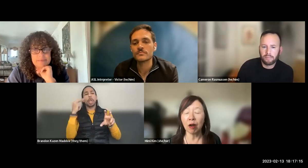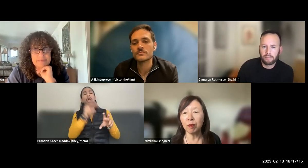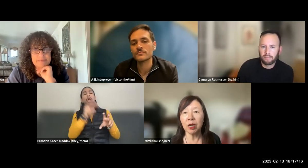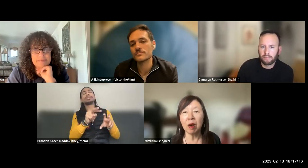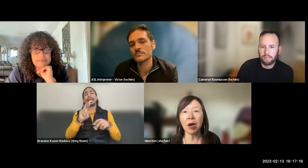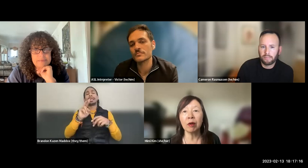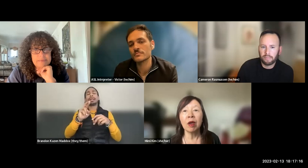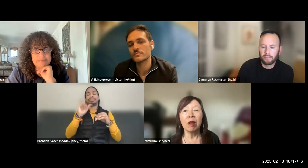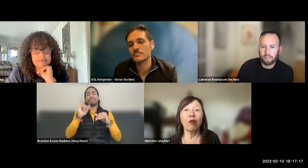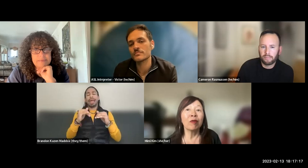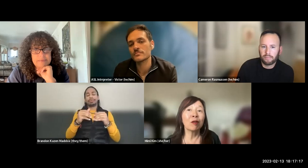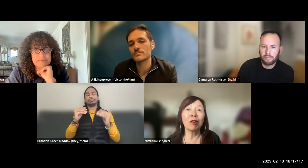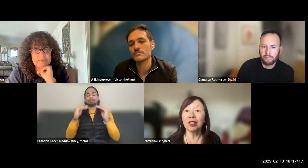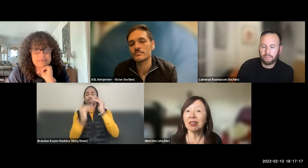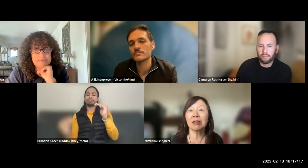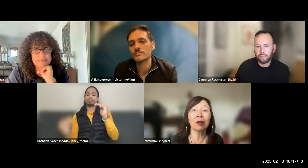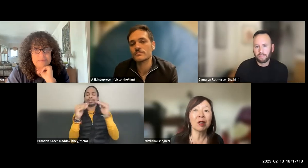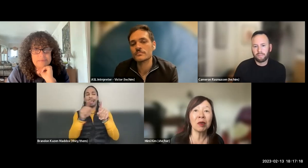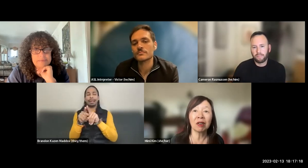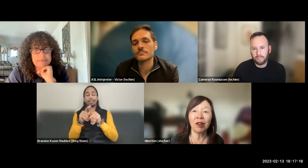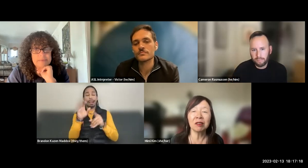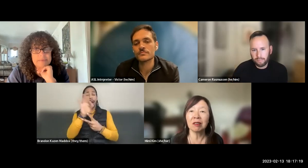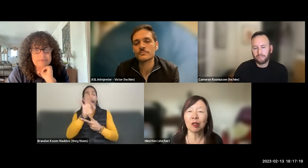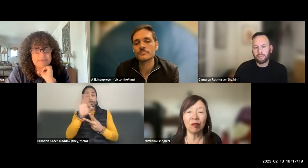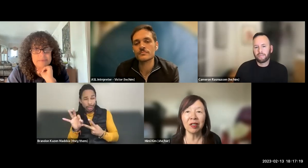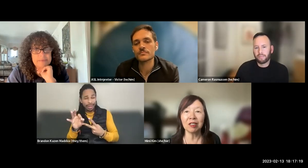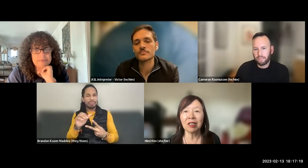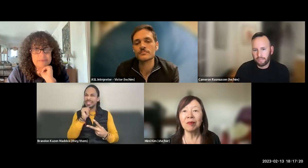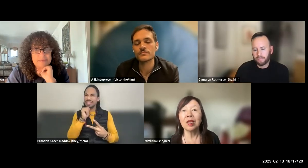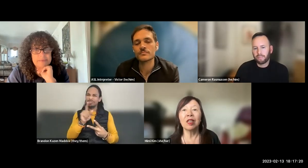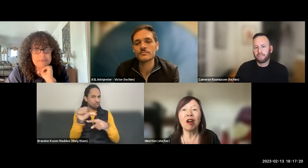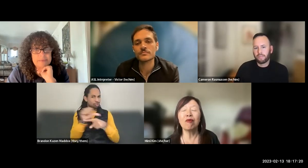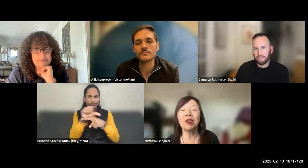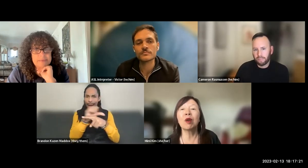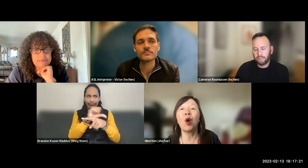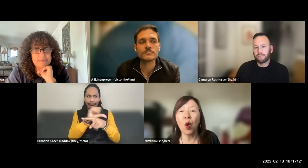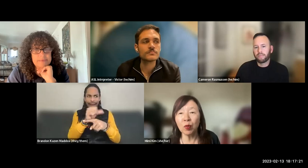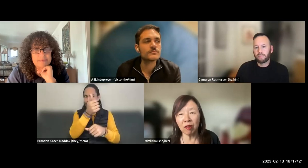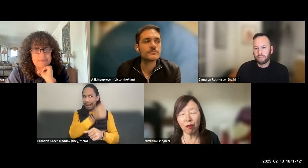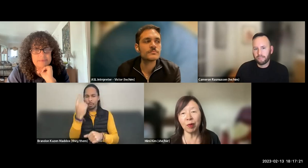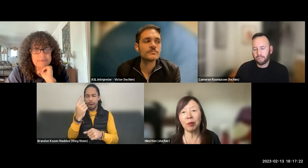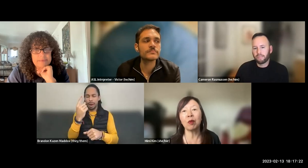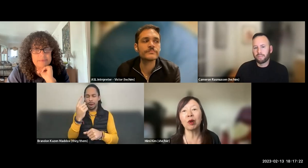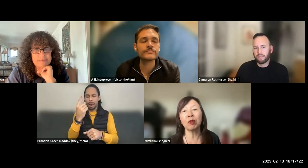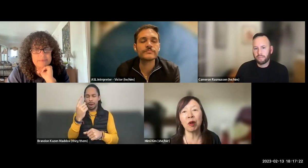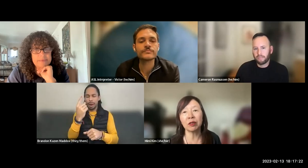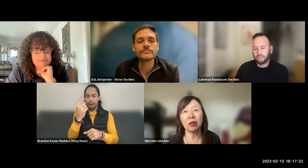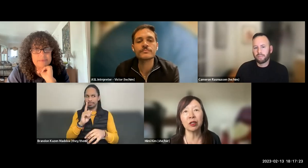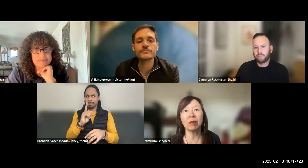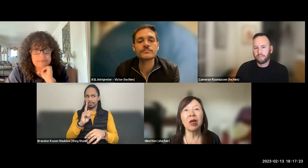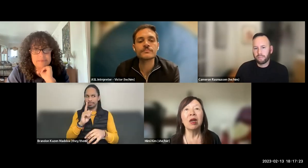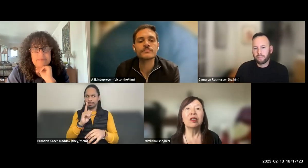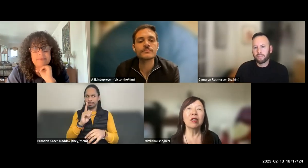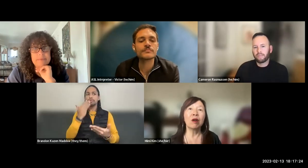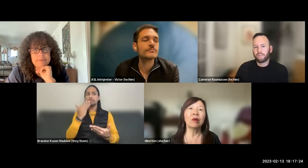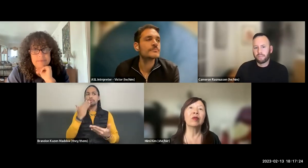an RFP come out for restorative justice, looking at domestic violence and sexual violence. The RFP is only for people that work with